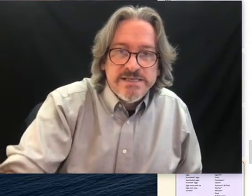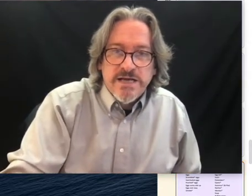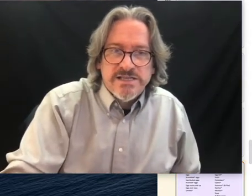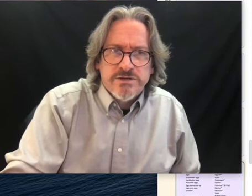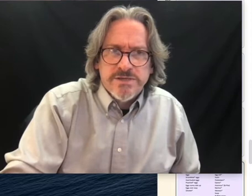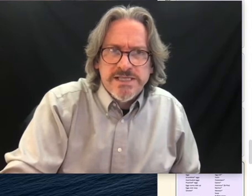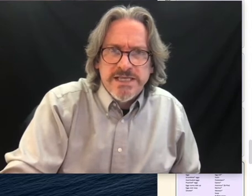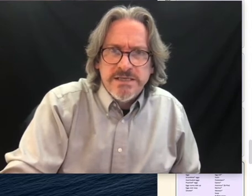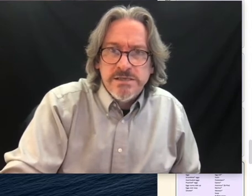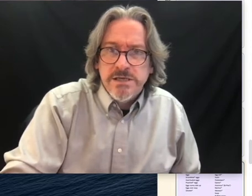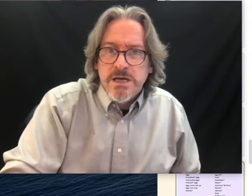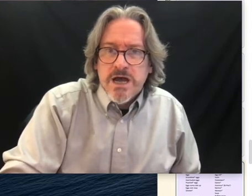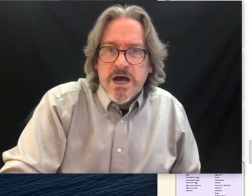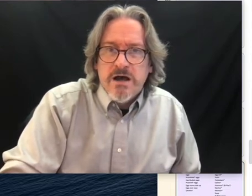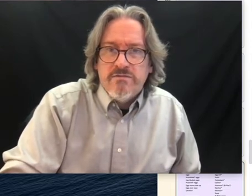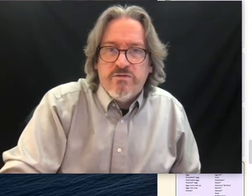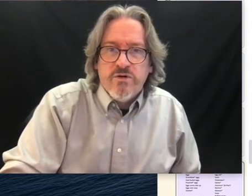asterisks,